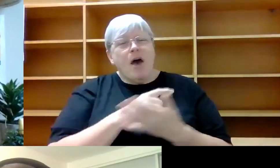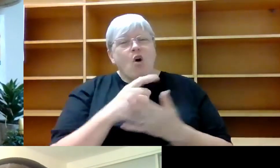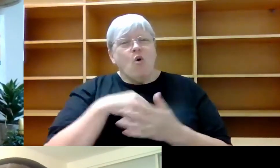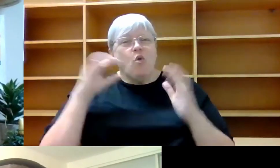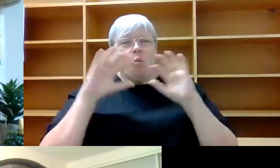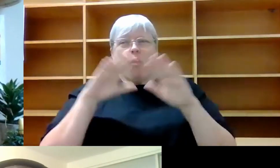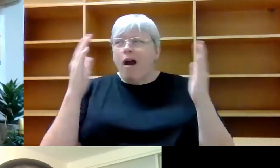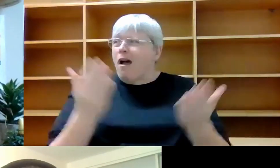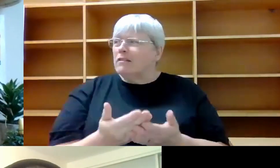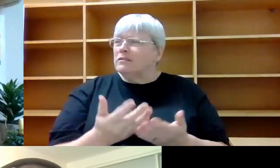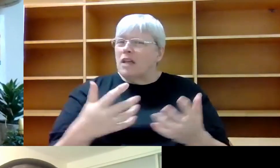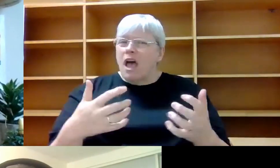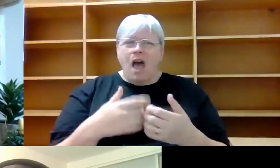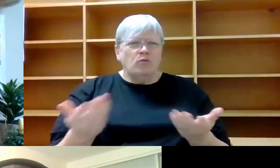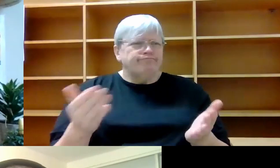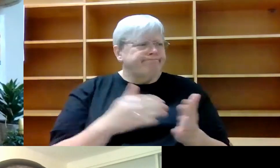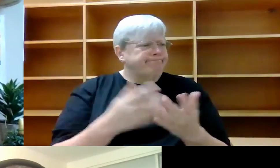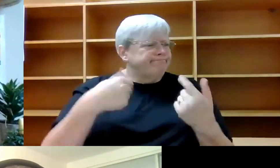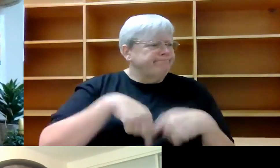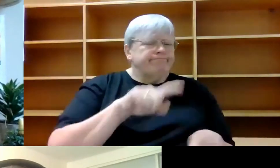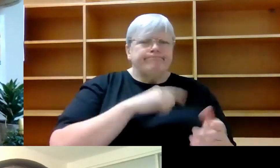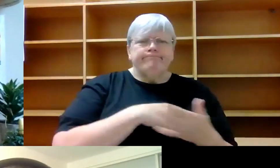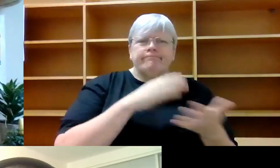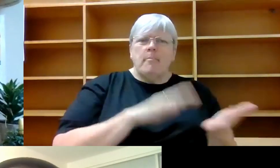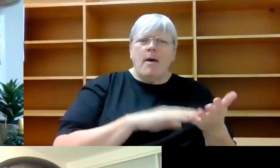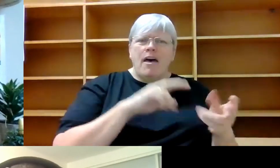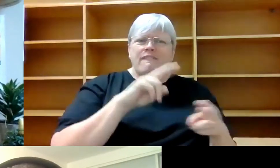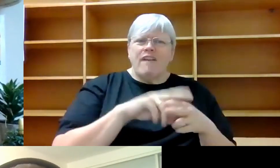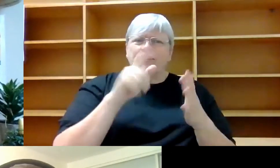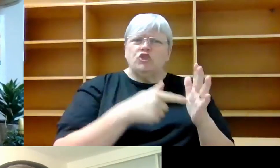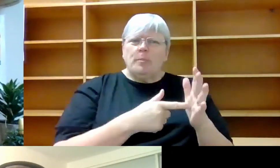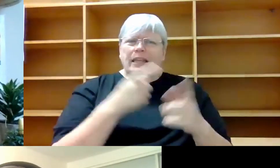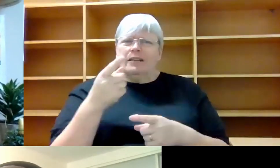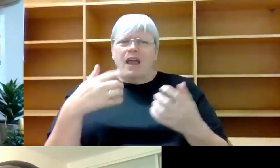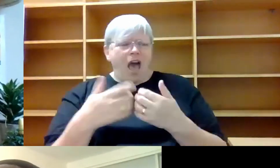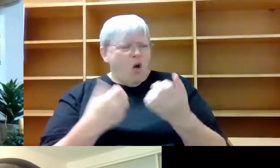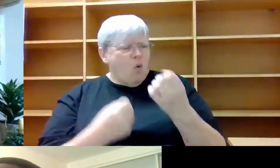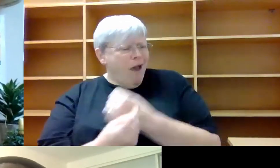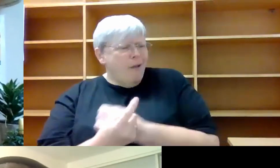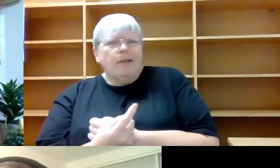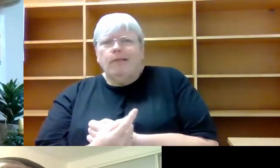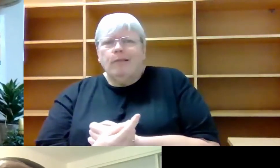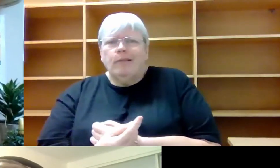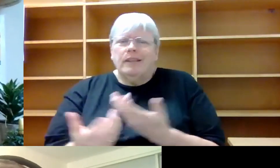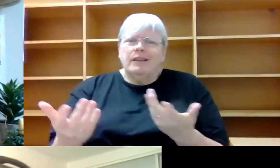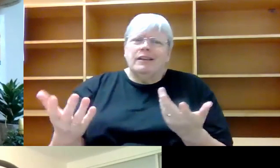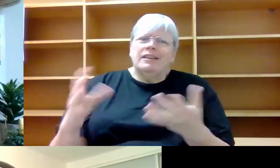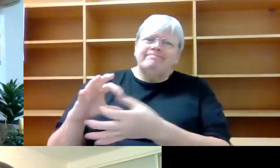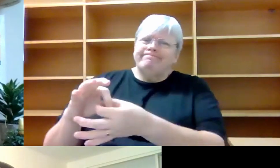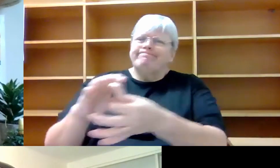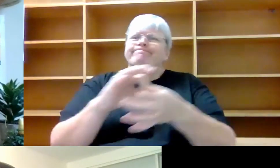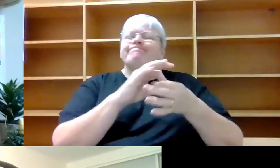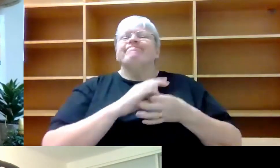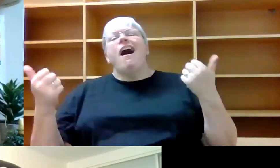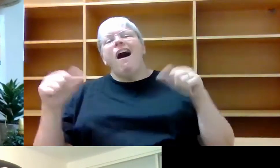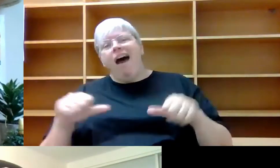place, London, and my parents are Jamaican. How did that be, kind of thing? And so it kind of joined the dots for me, if you